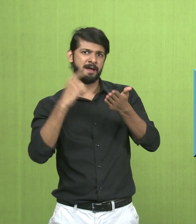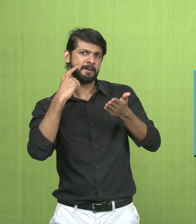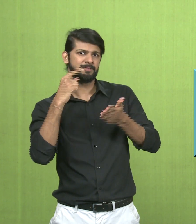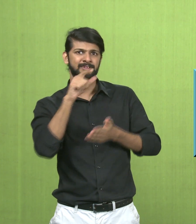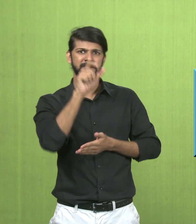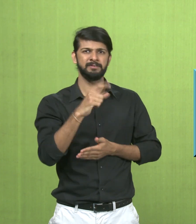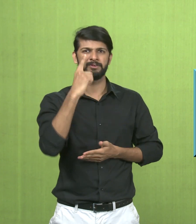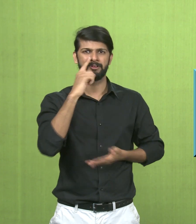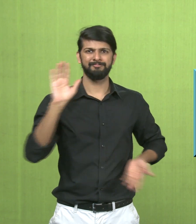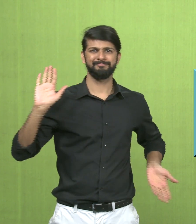Lakshmi,